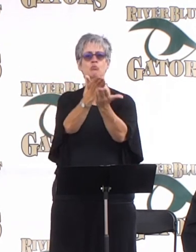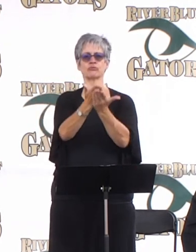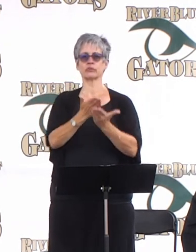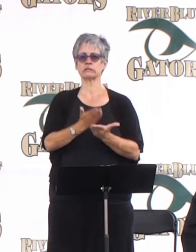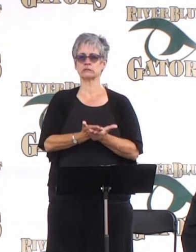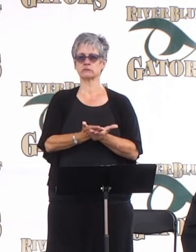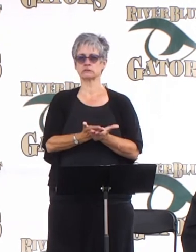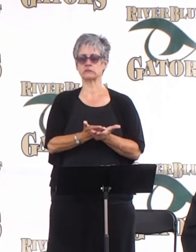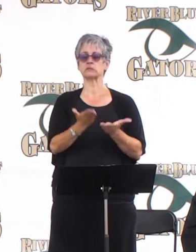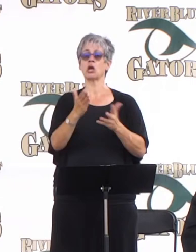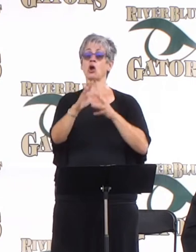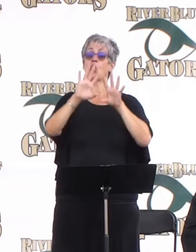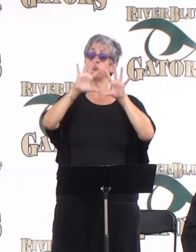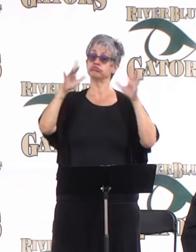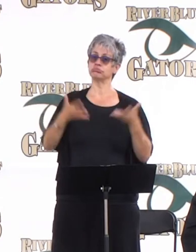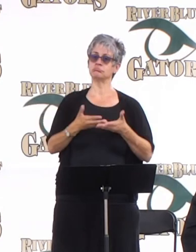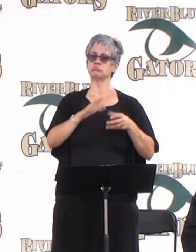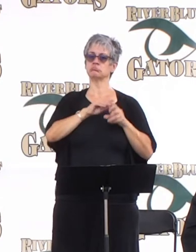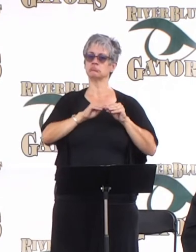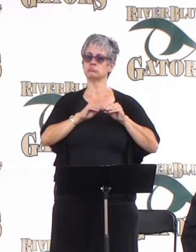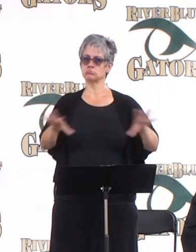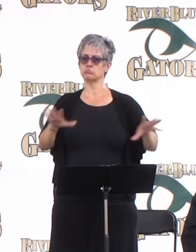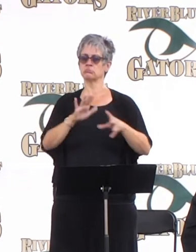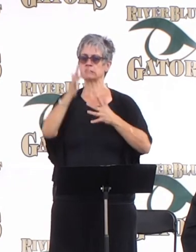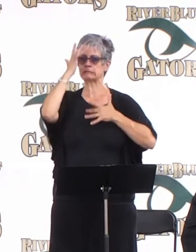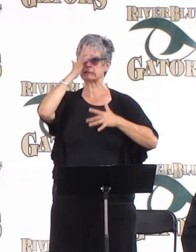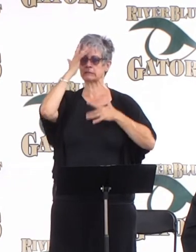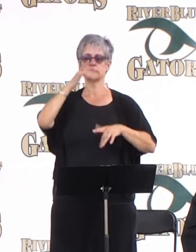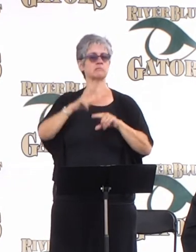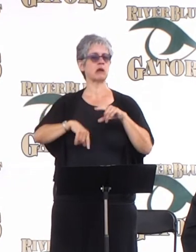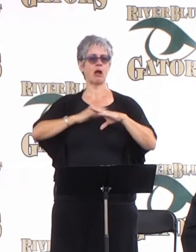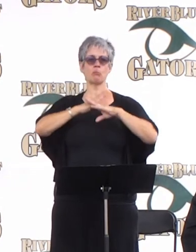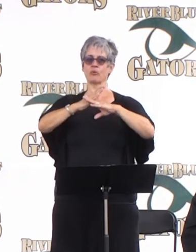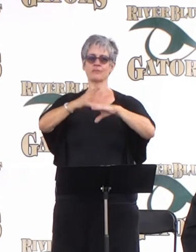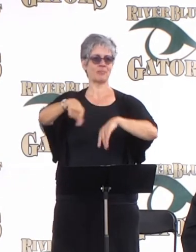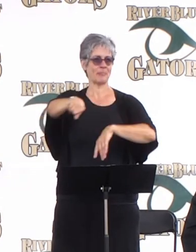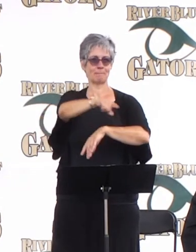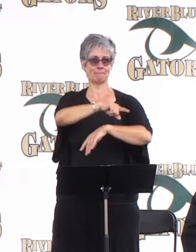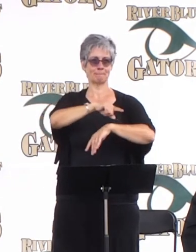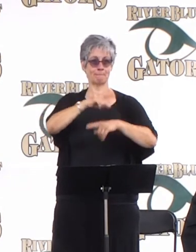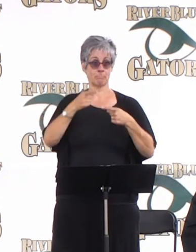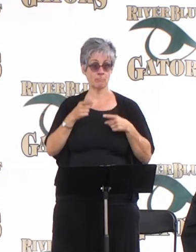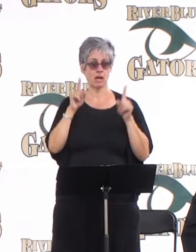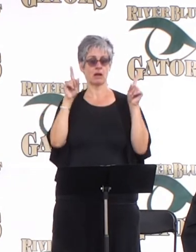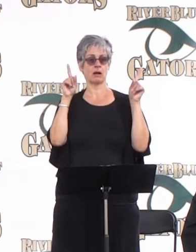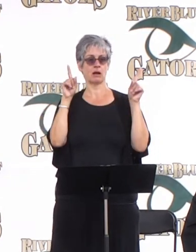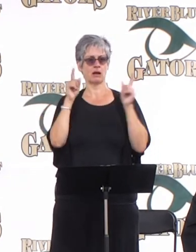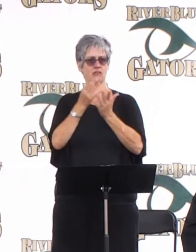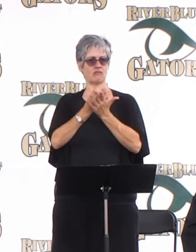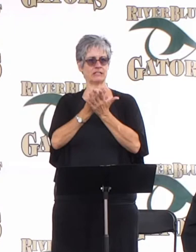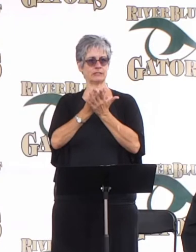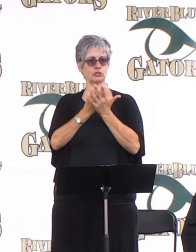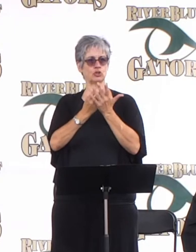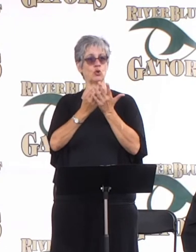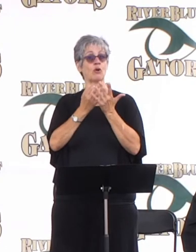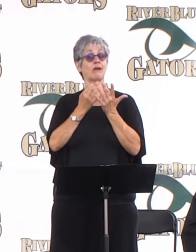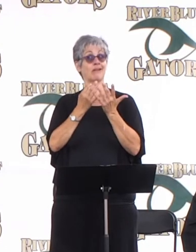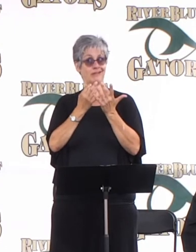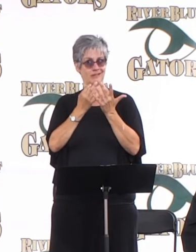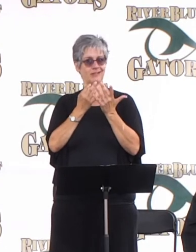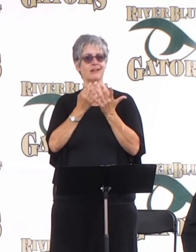stop them from reaching the post-secondary goals they've set for themselves and the financial security they've established through